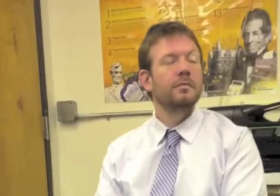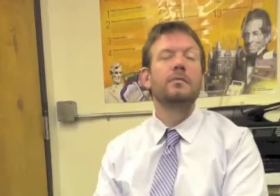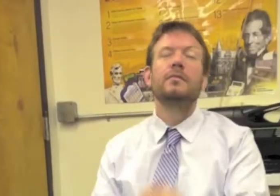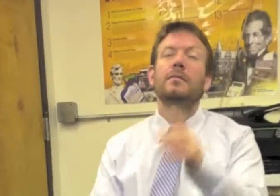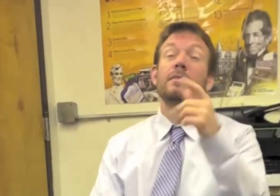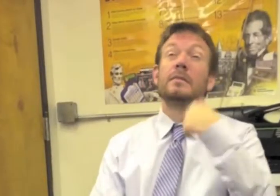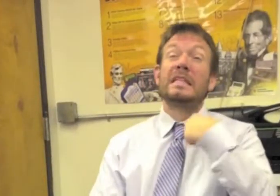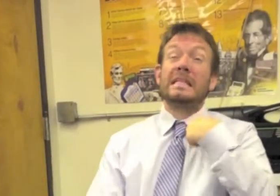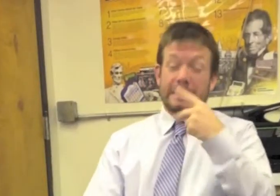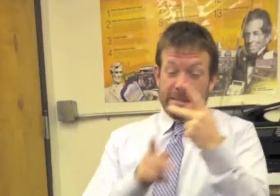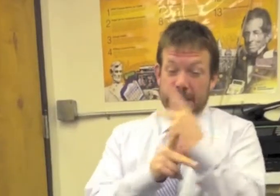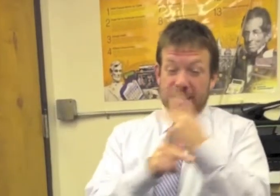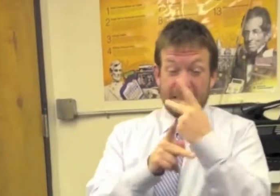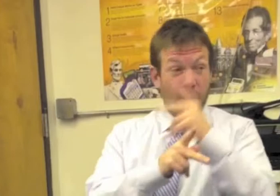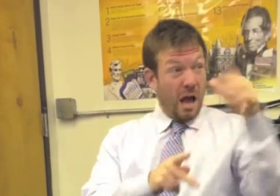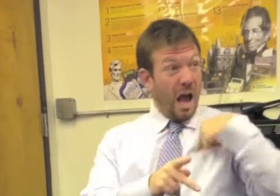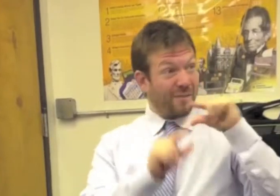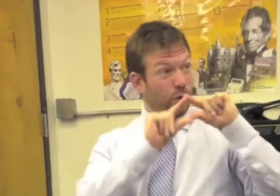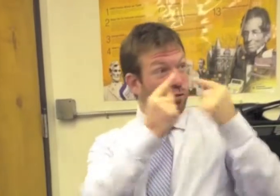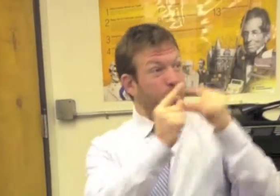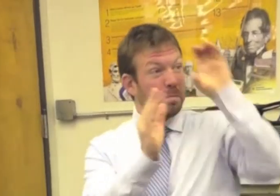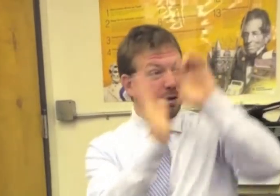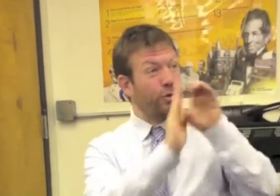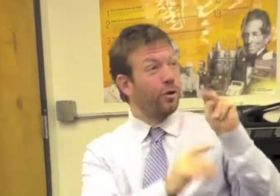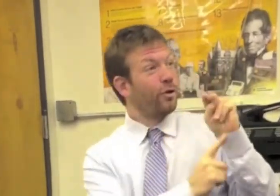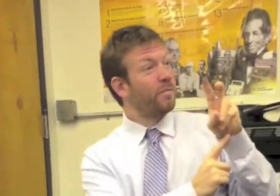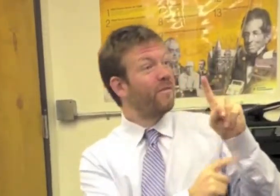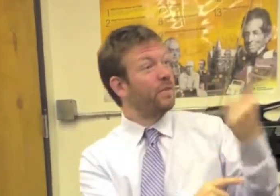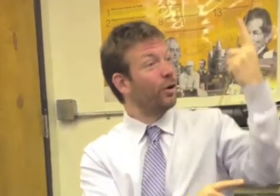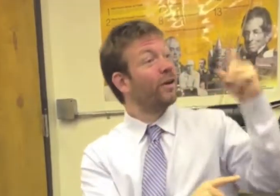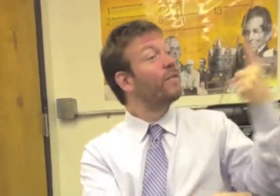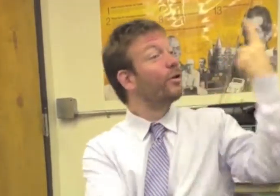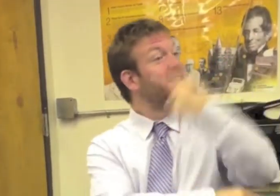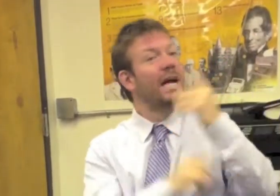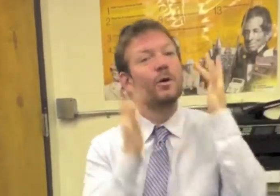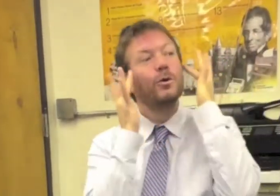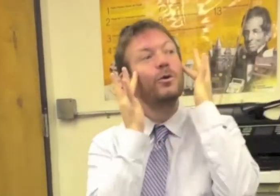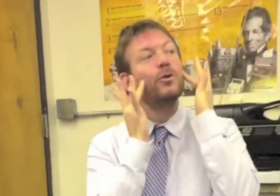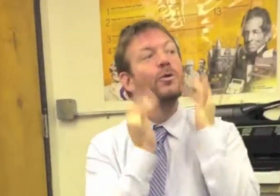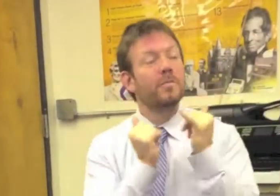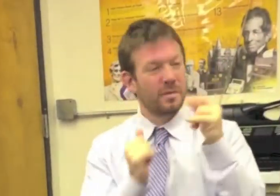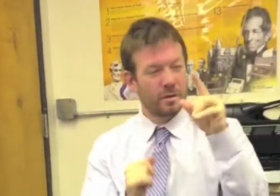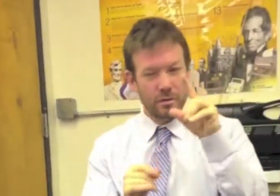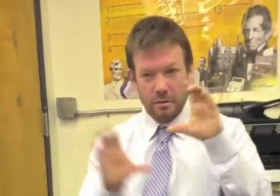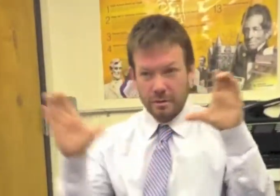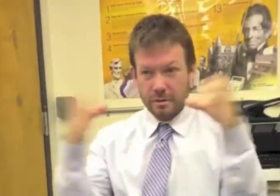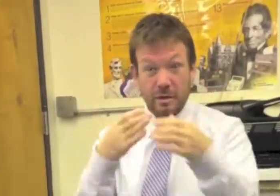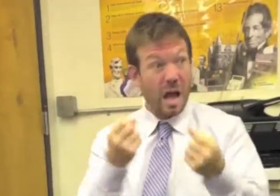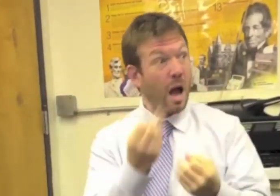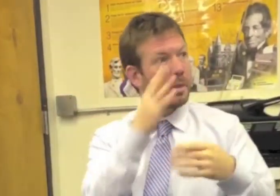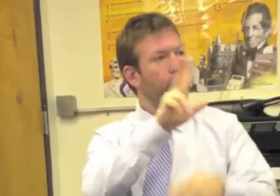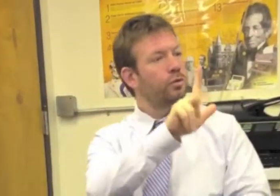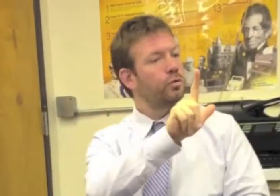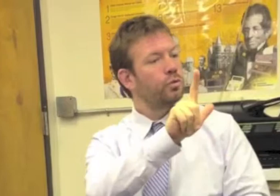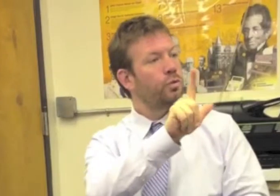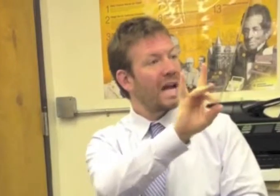Well, we actually have a group picture of everyone barefaced on November 1st. And there are 28 people in the picture.